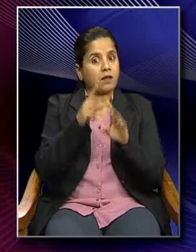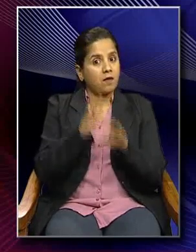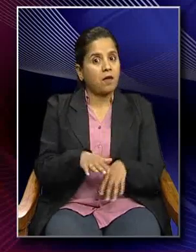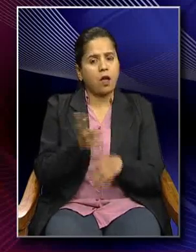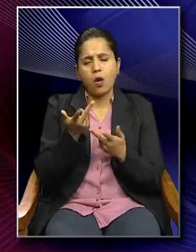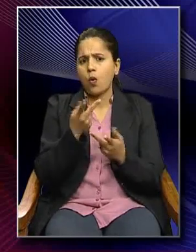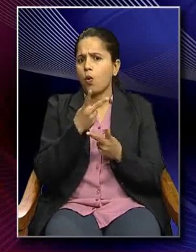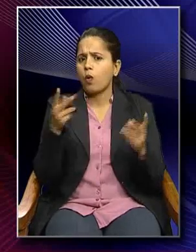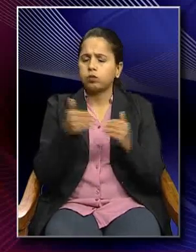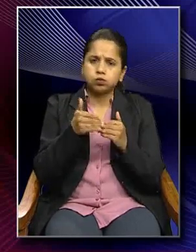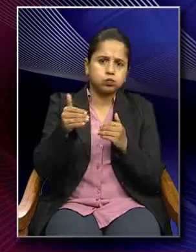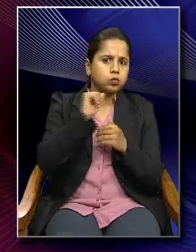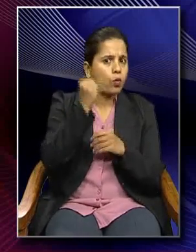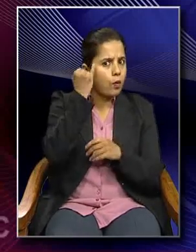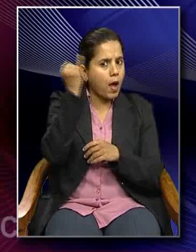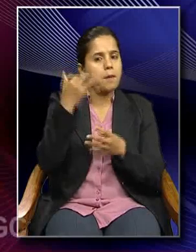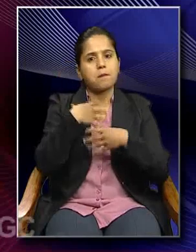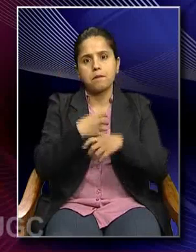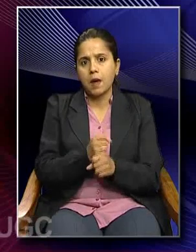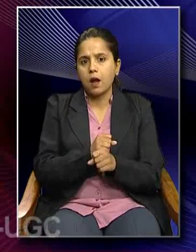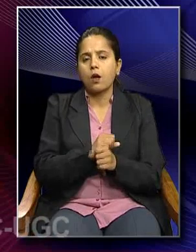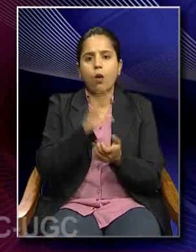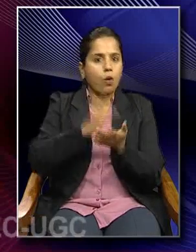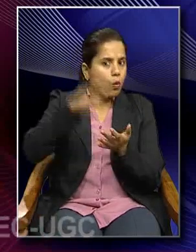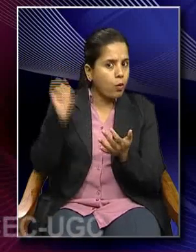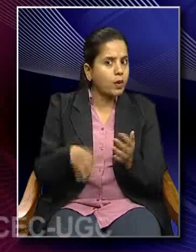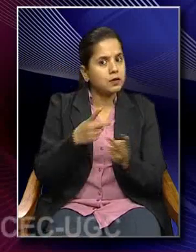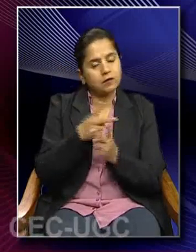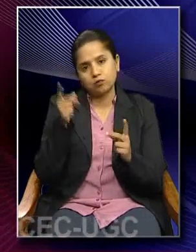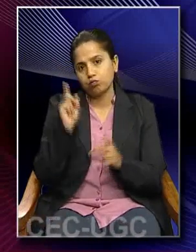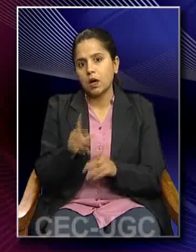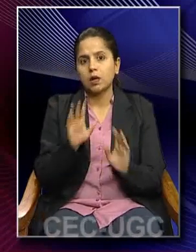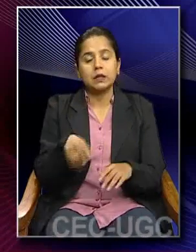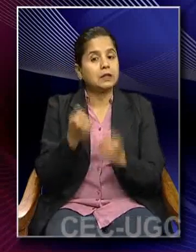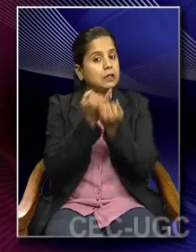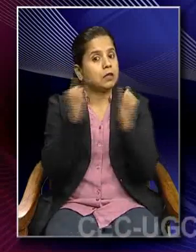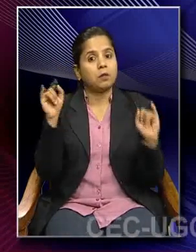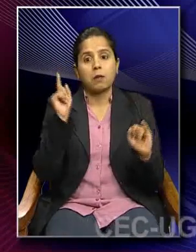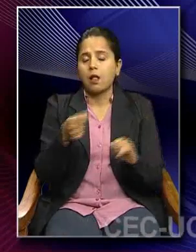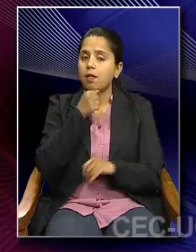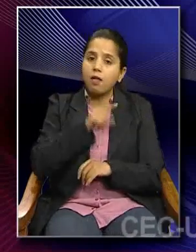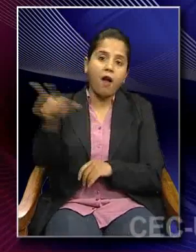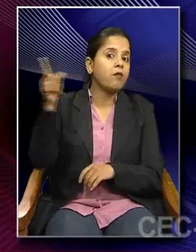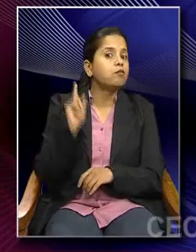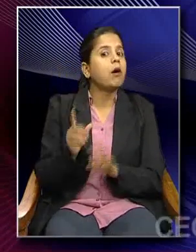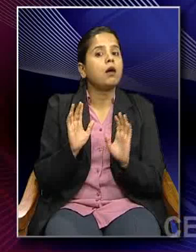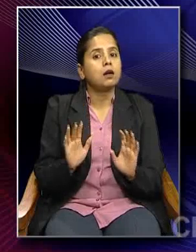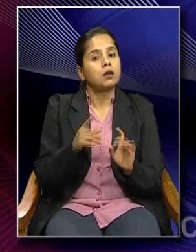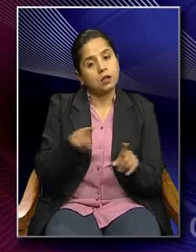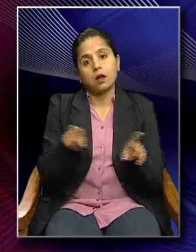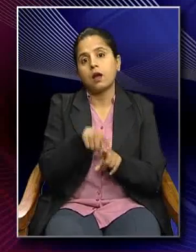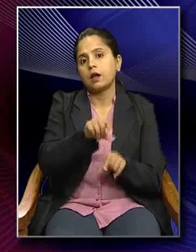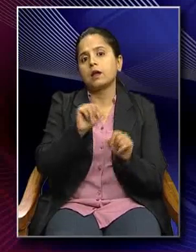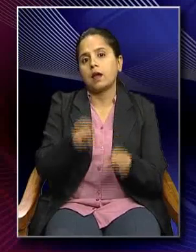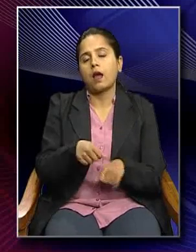beyond this idea of creation and destruction. It should be independent and eternal. Only then it could